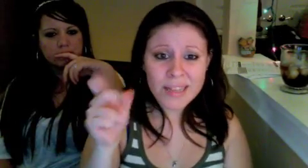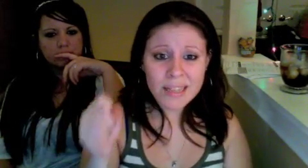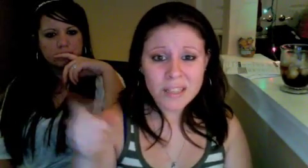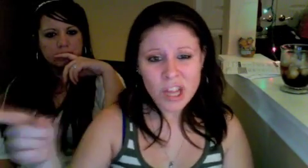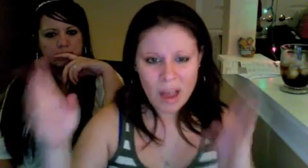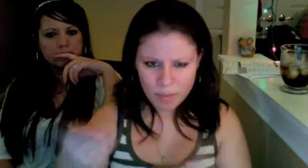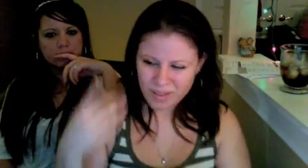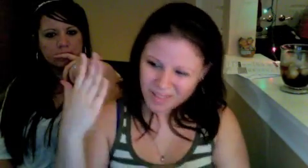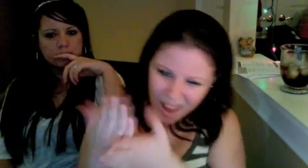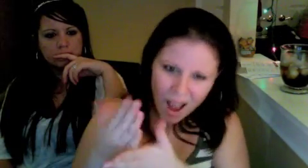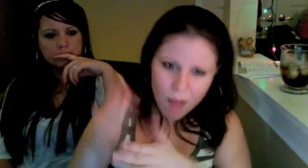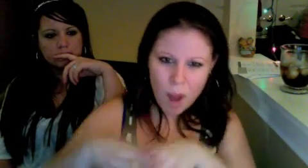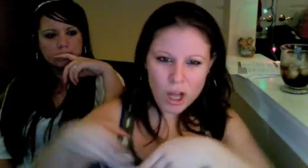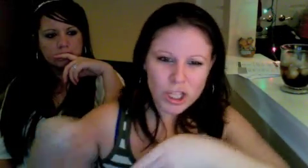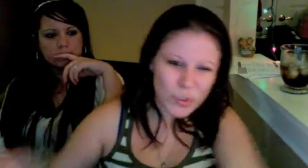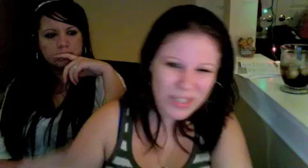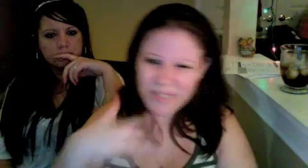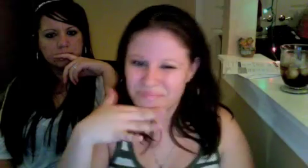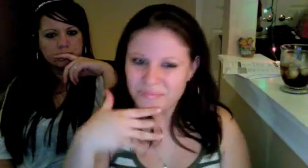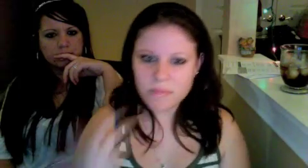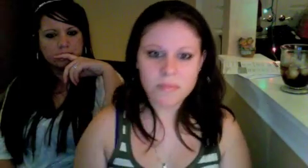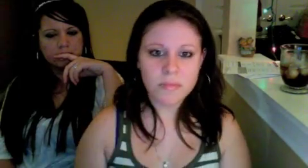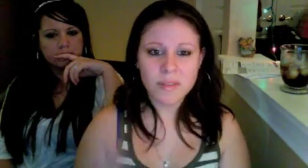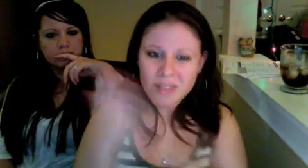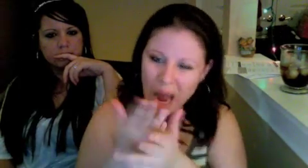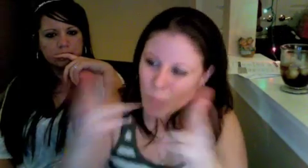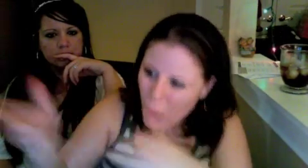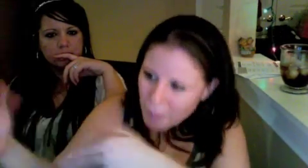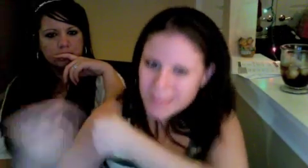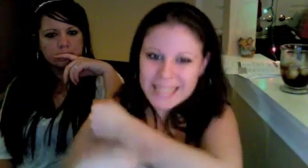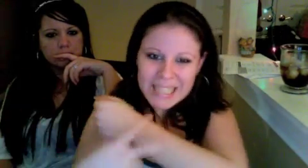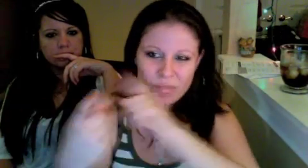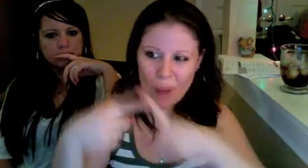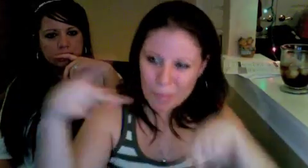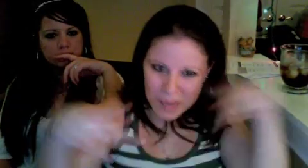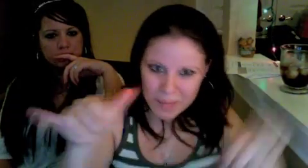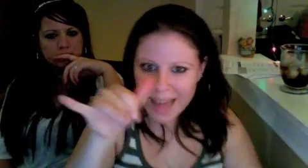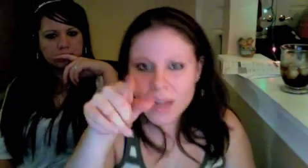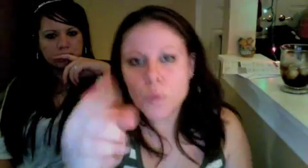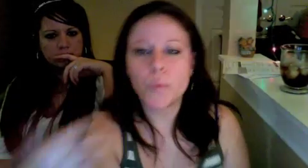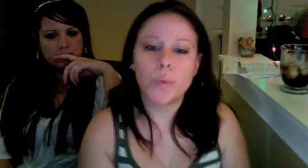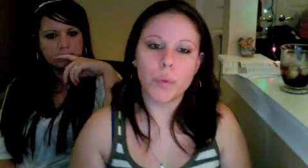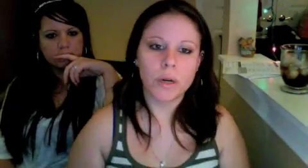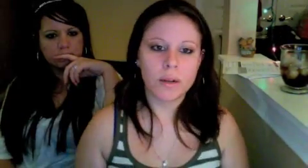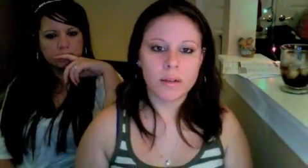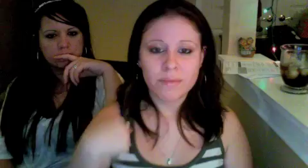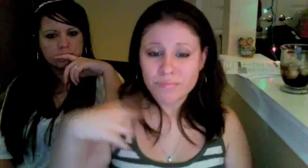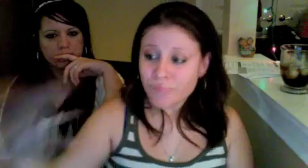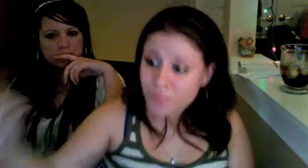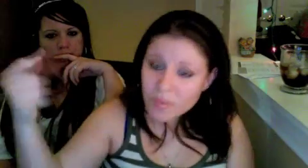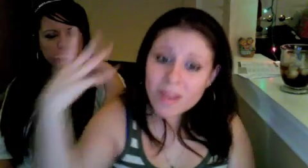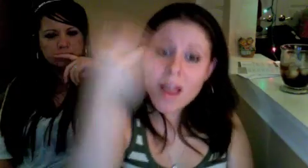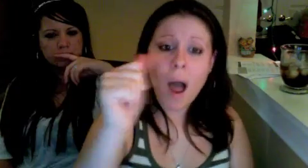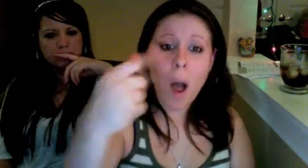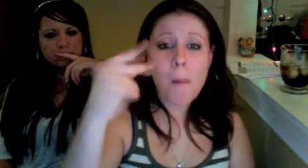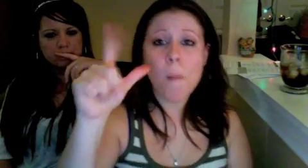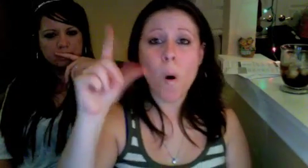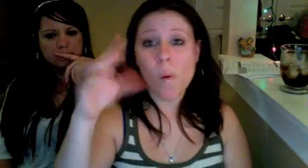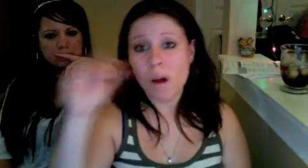to stop hanging out on the streets, to stop robbing and stealing from people like you. Instead I took her out to the Apollo and the Bronx